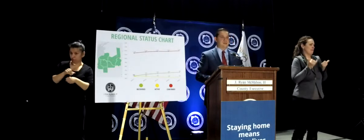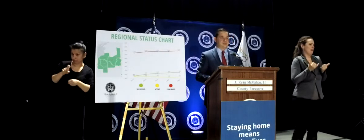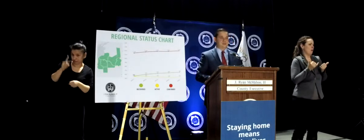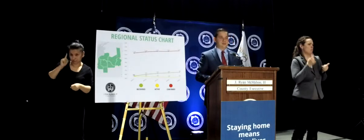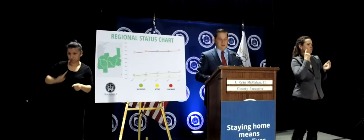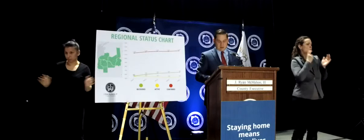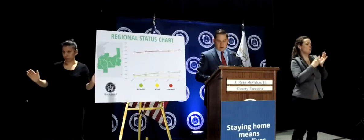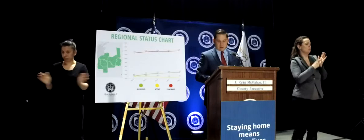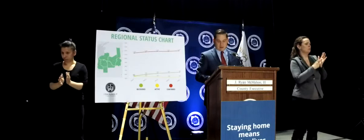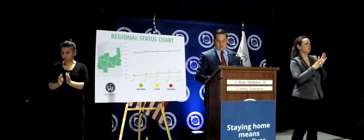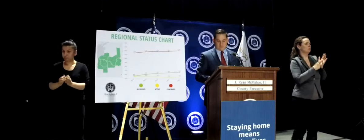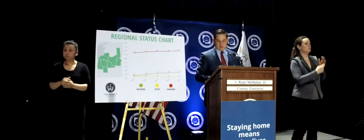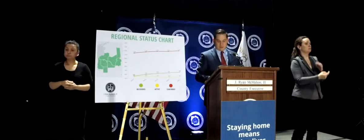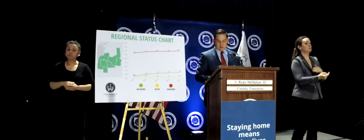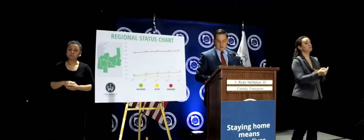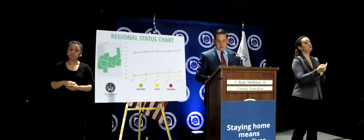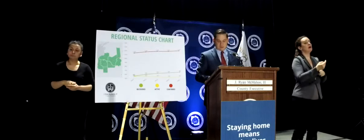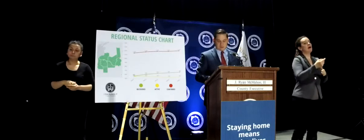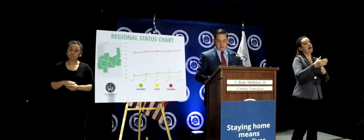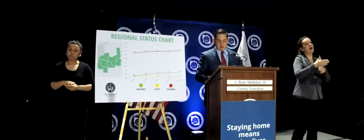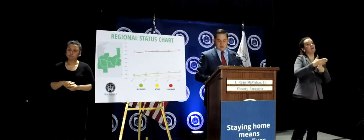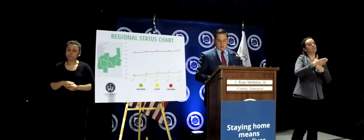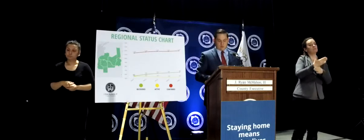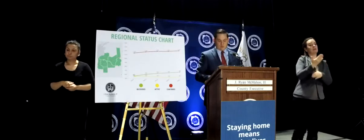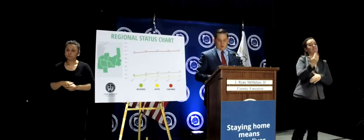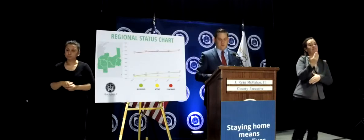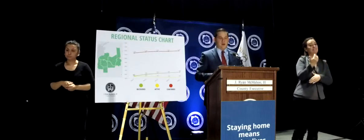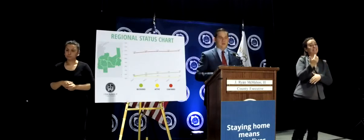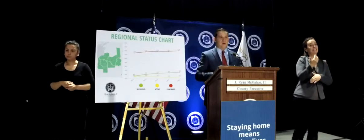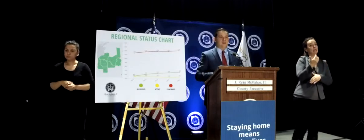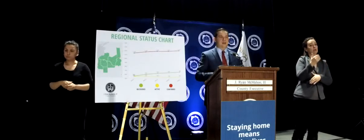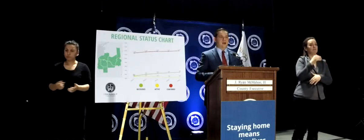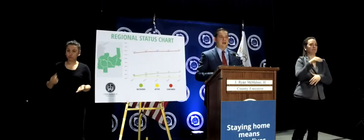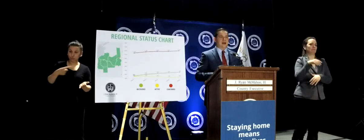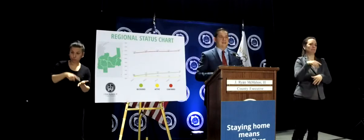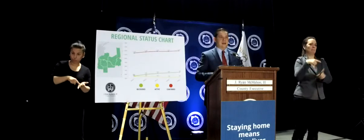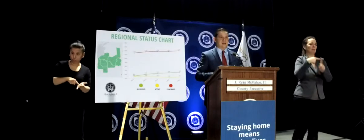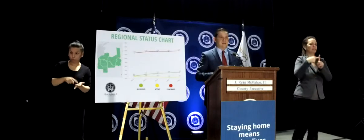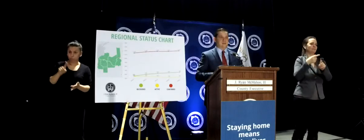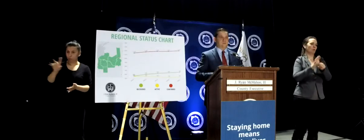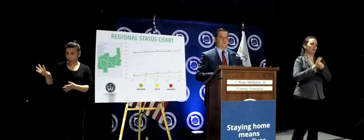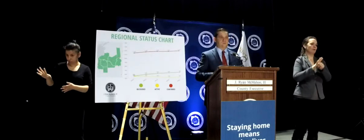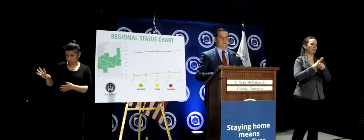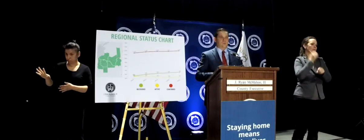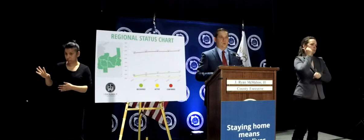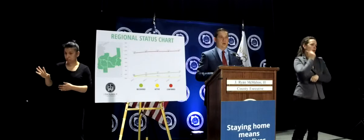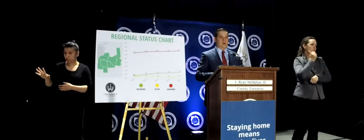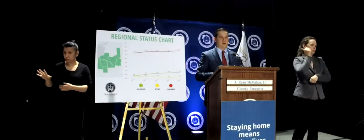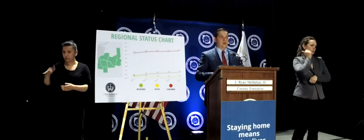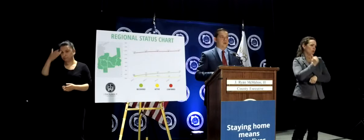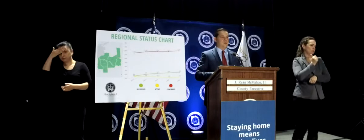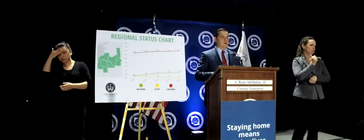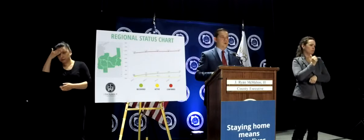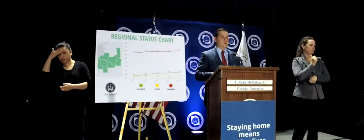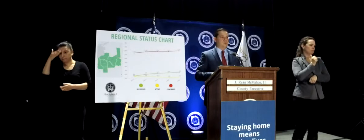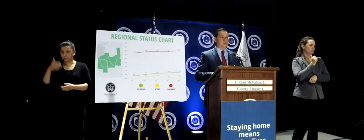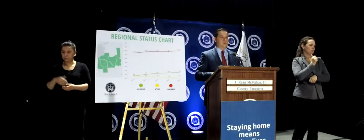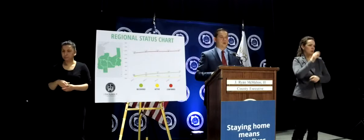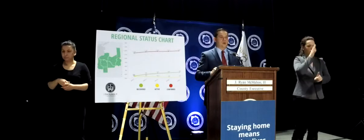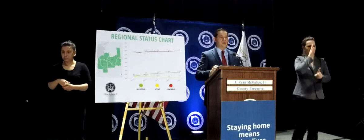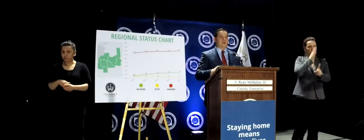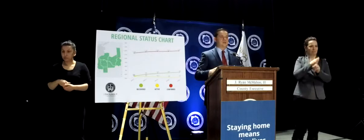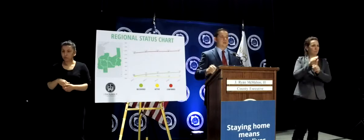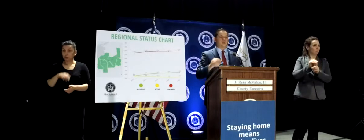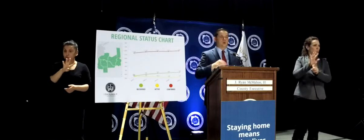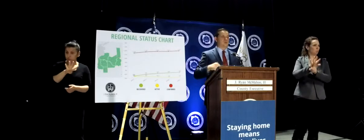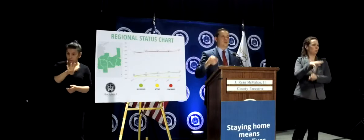15 cases. Out of that 15 cases, 4 of them a day are contacts, okay? So those